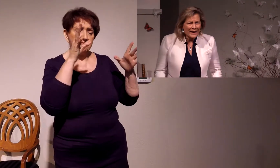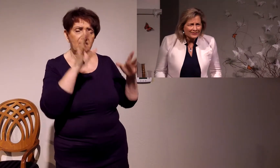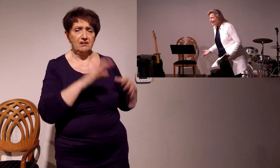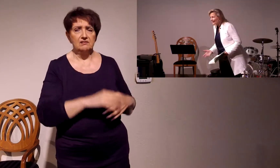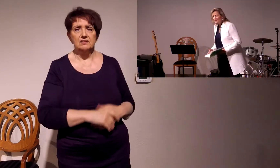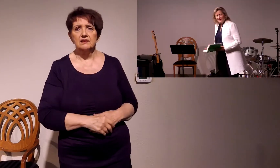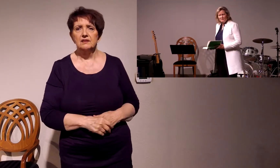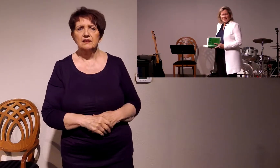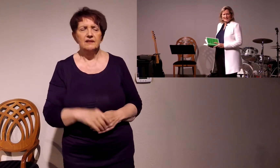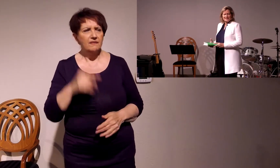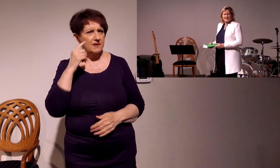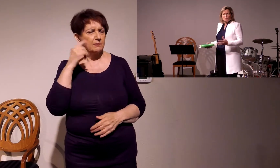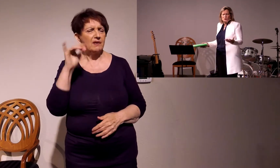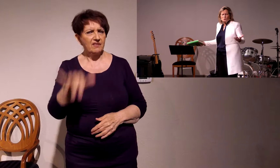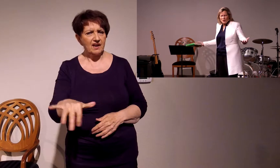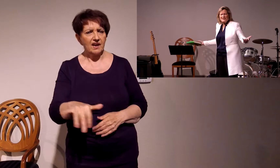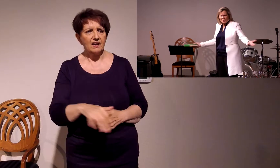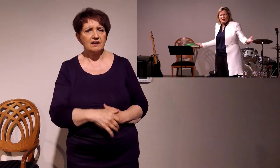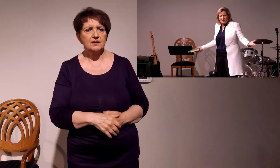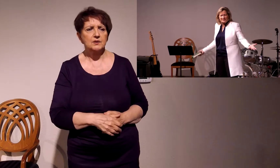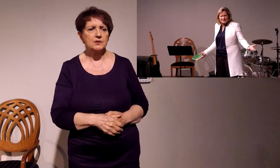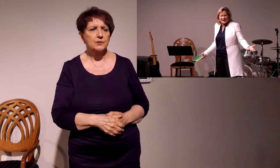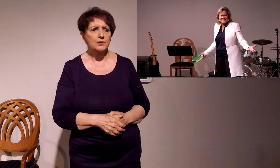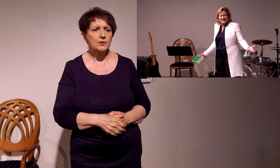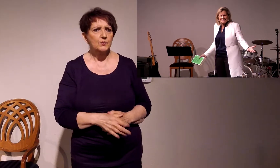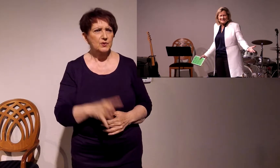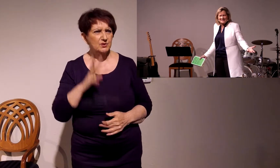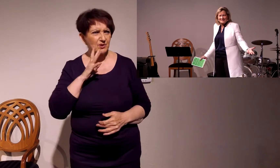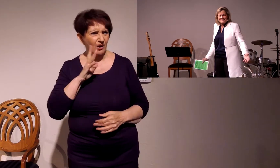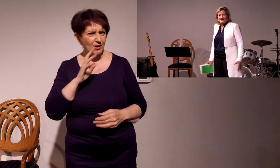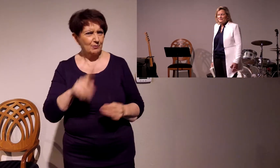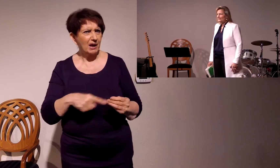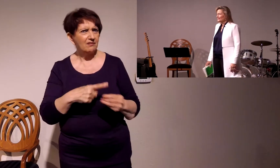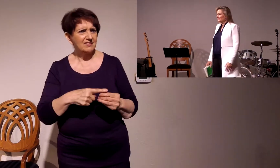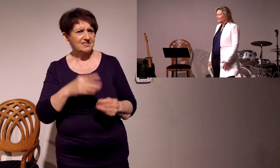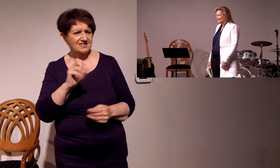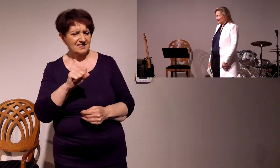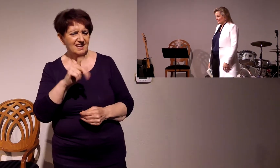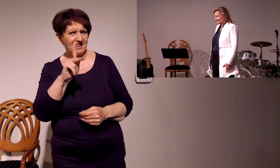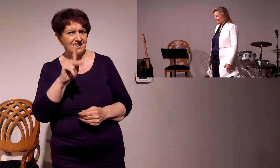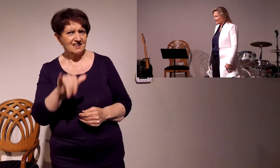Think about that. I love that. It's like, would we talk about the sky like this?